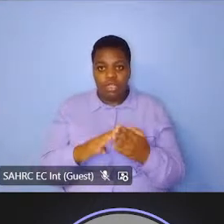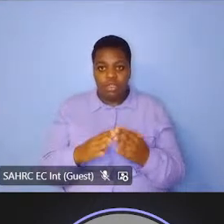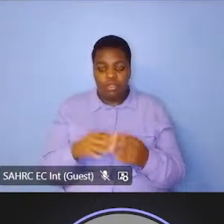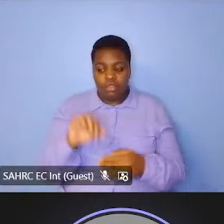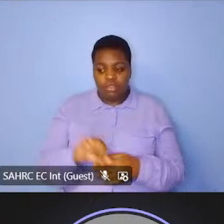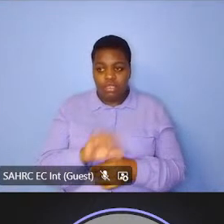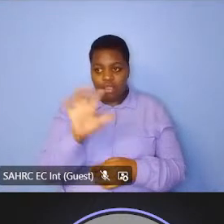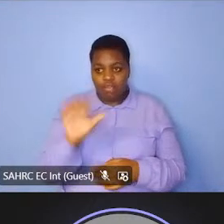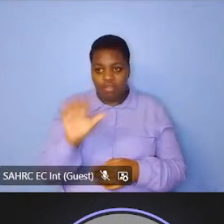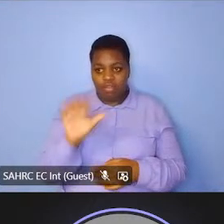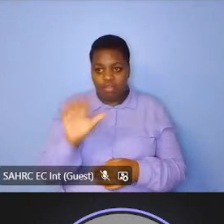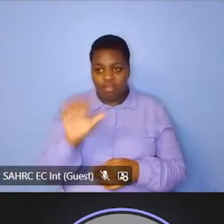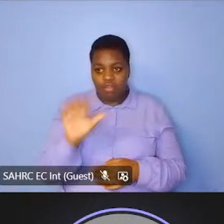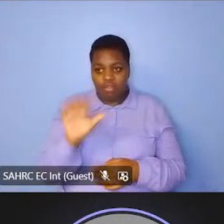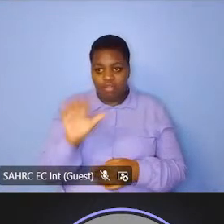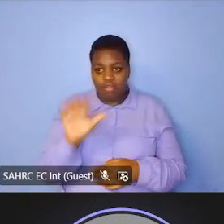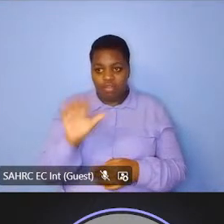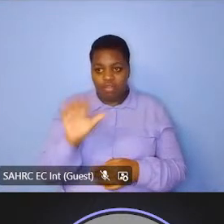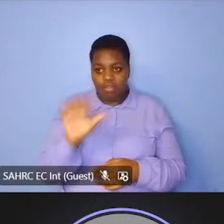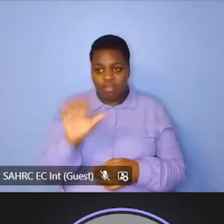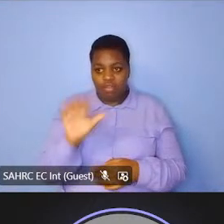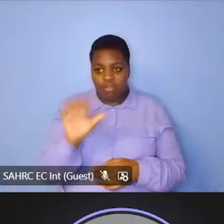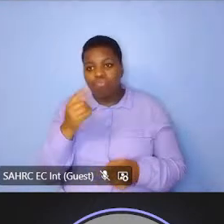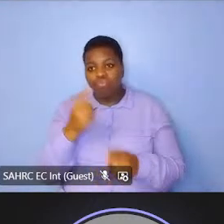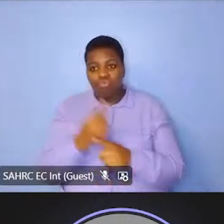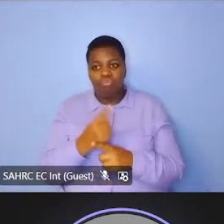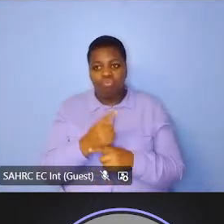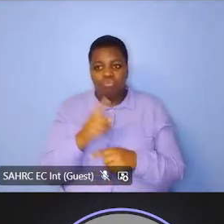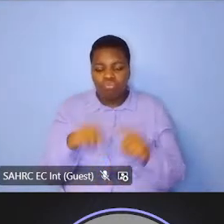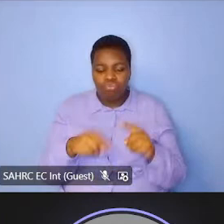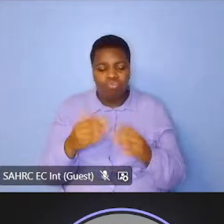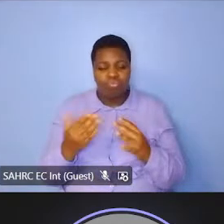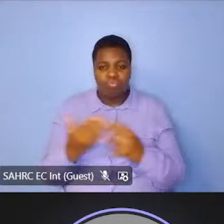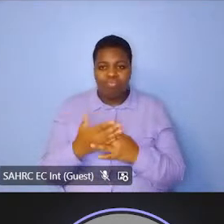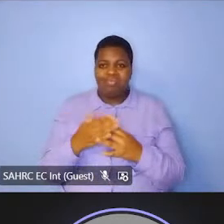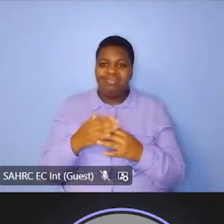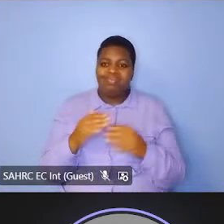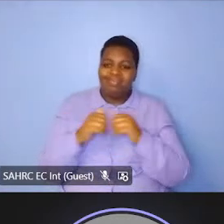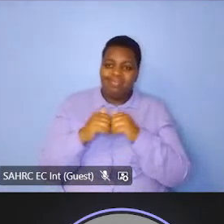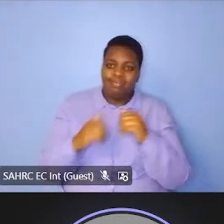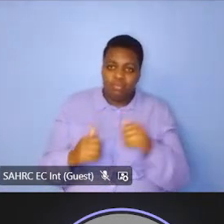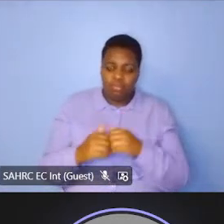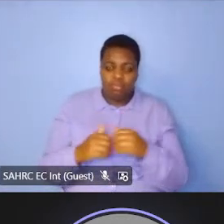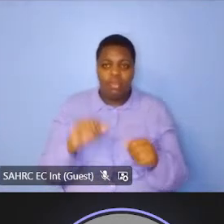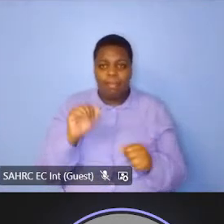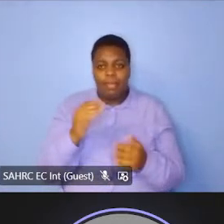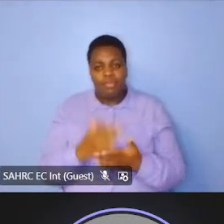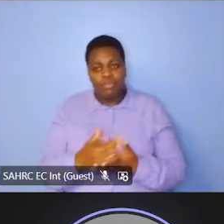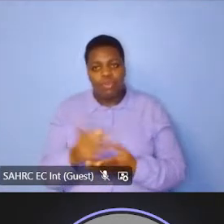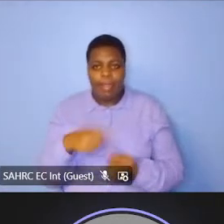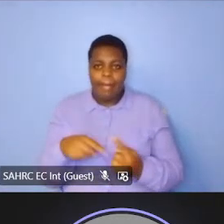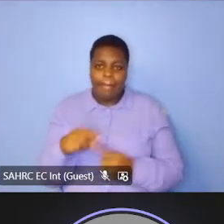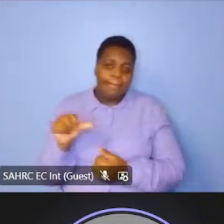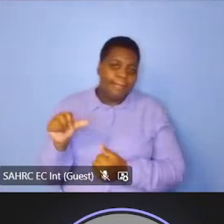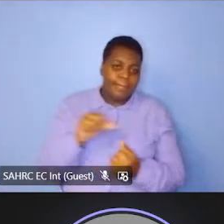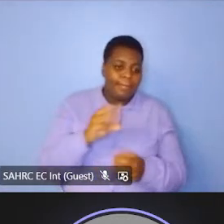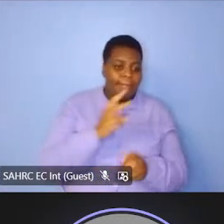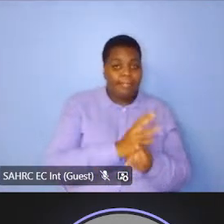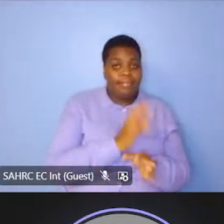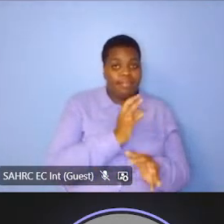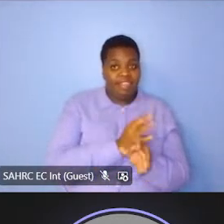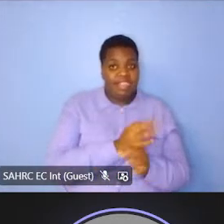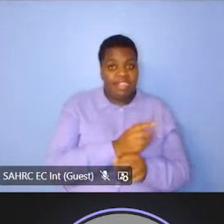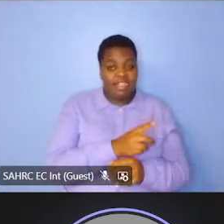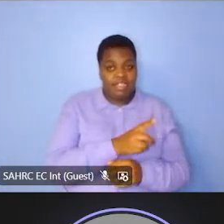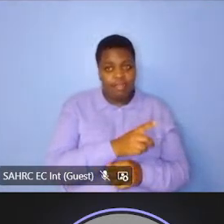very transphobic, very homophobic, a lot of these schools communities have to face backlash from parents who